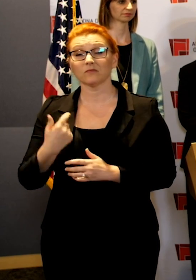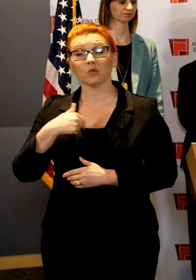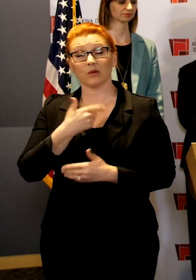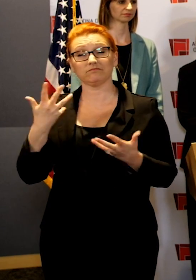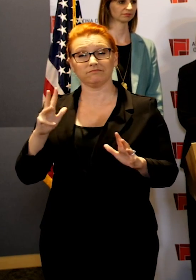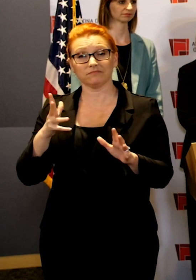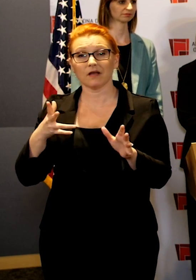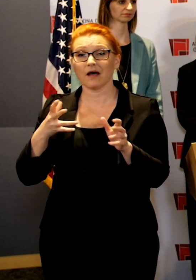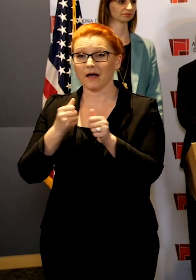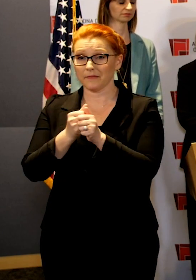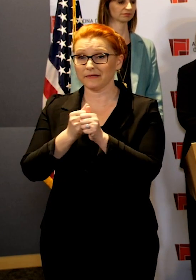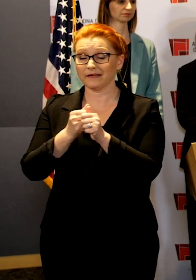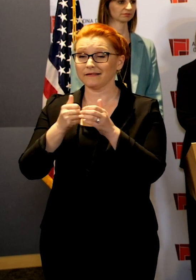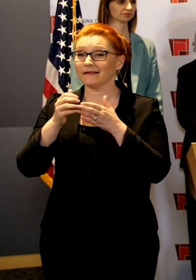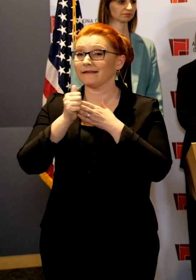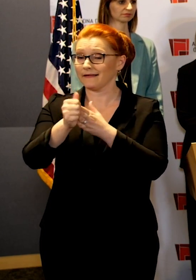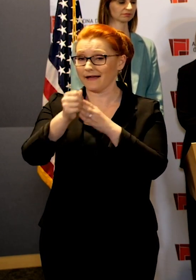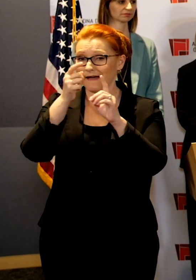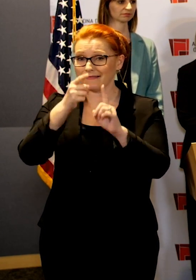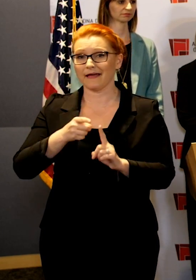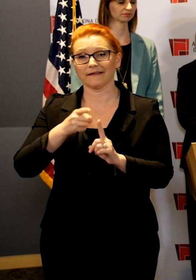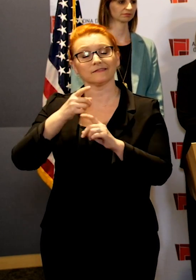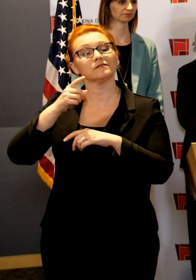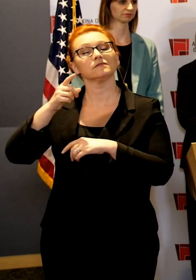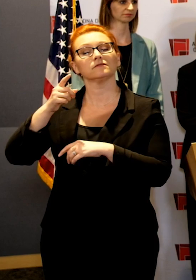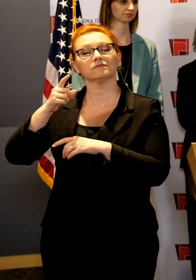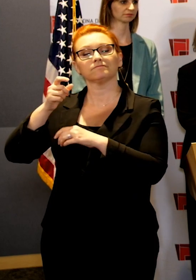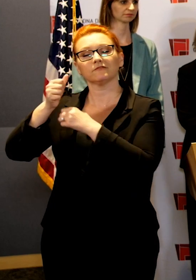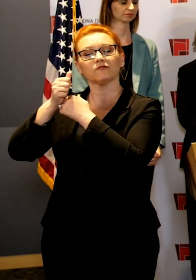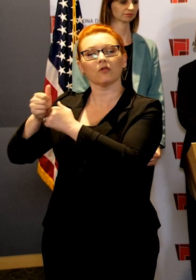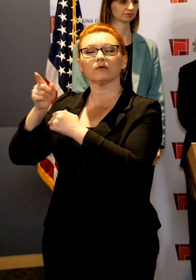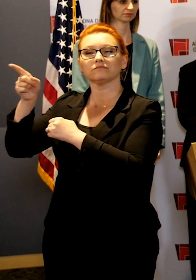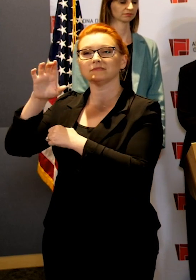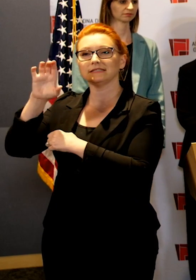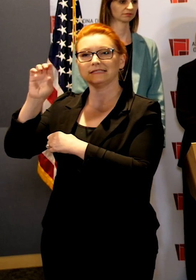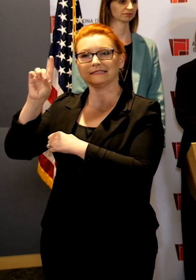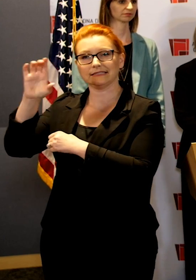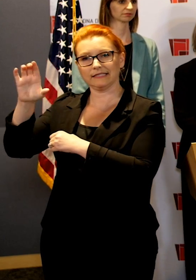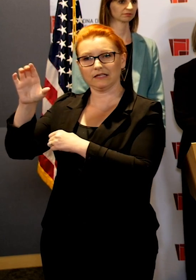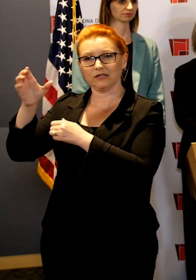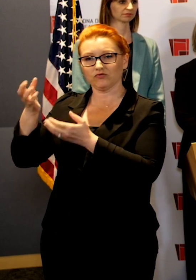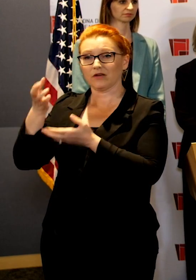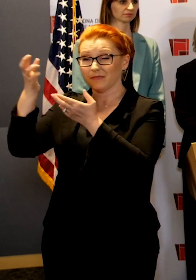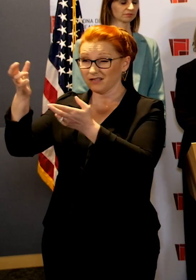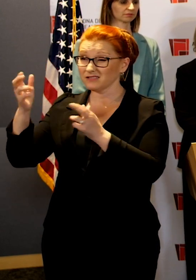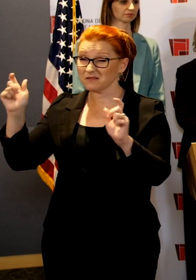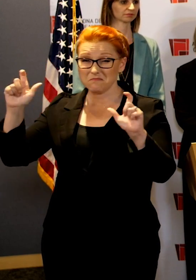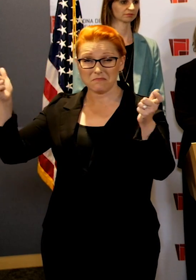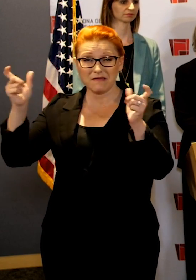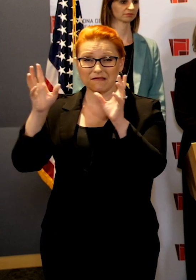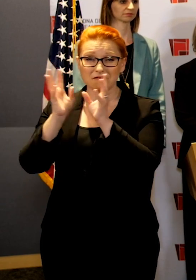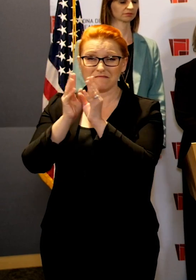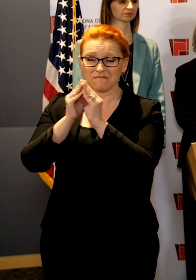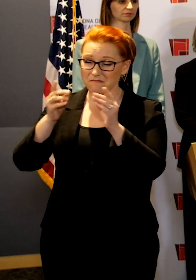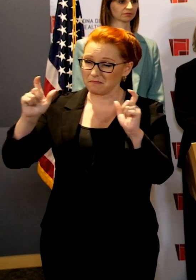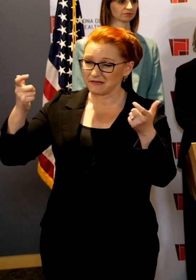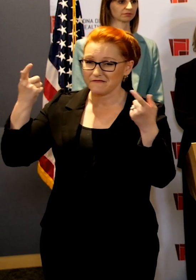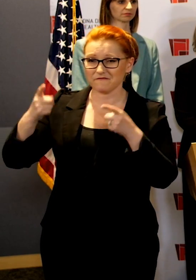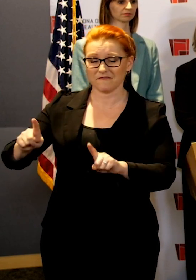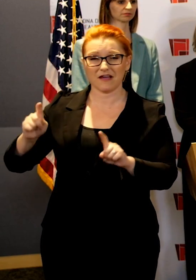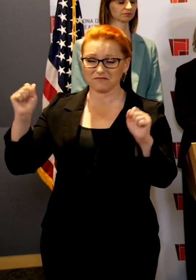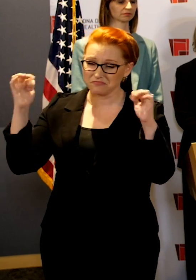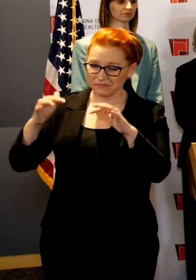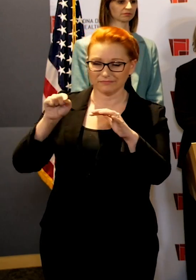our guidance based on the CDC recommendation that large events and mass gatherings be canceled.